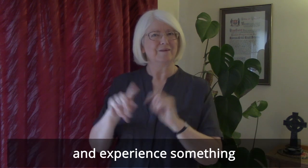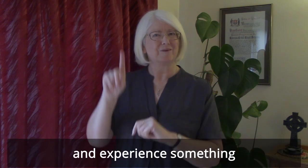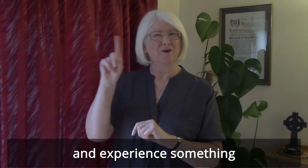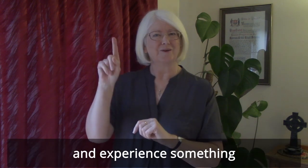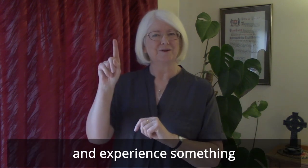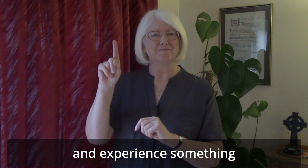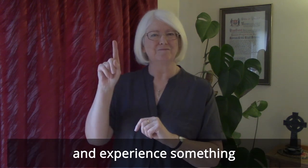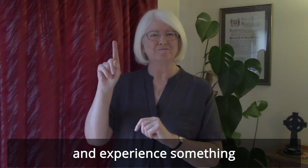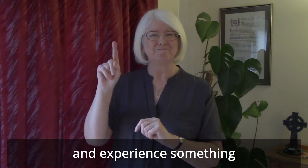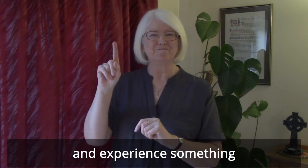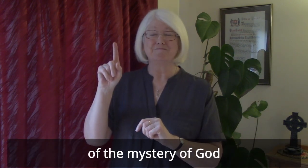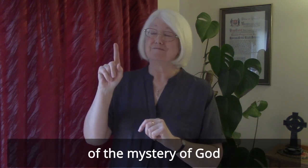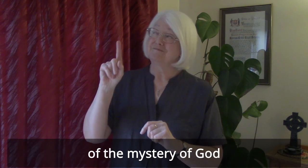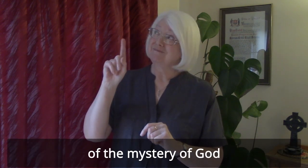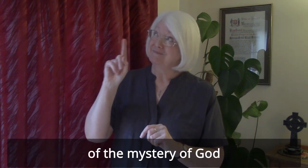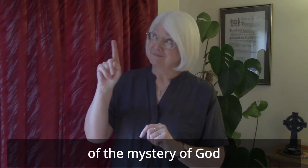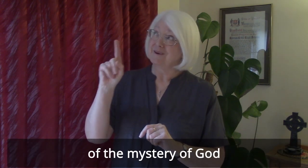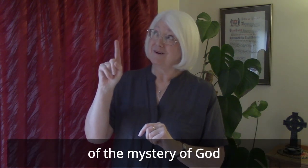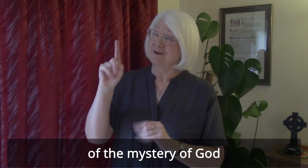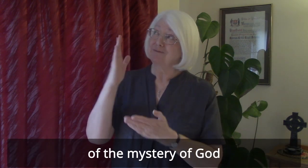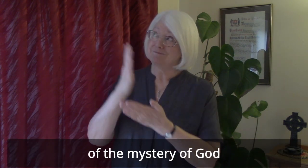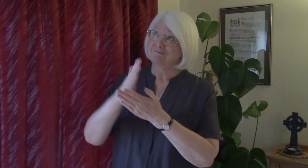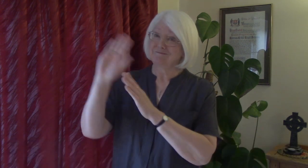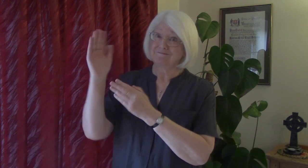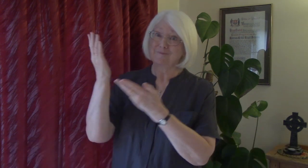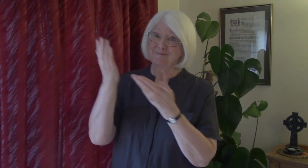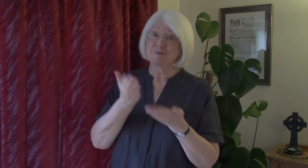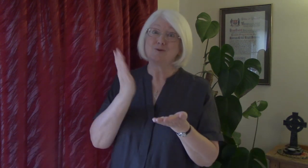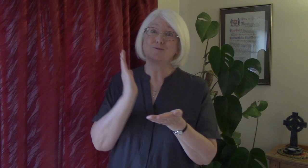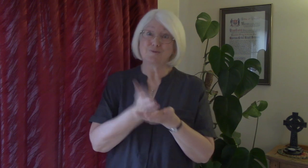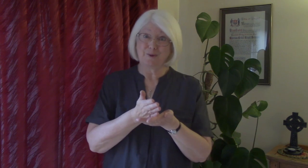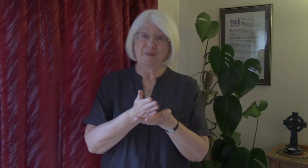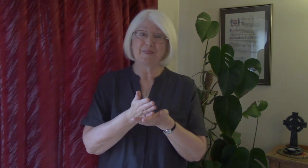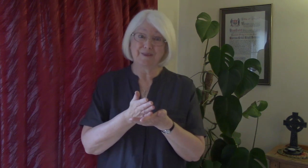and experience something of the mystery of God.